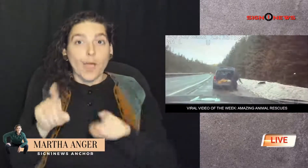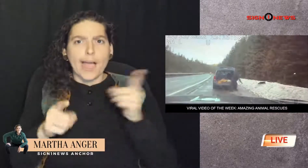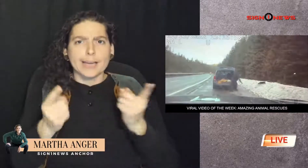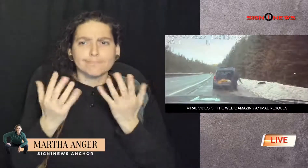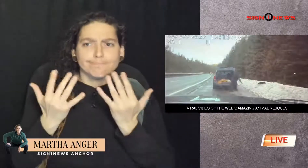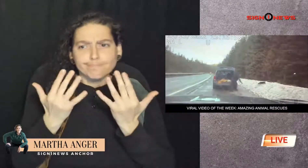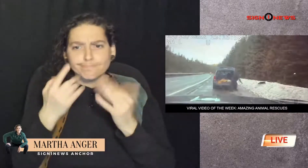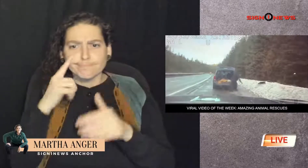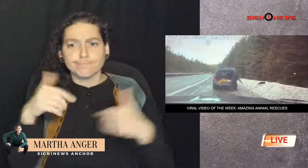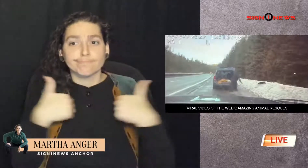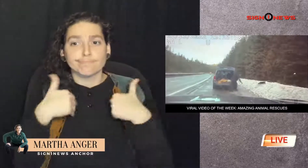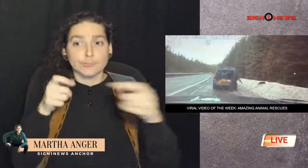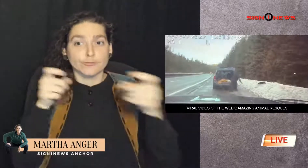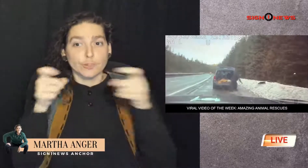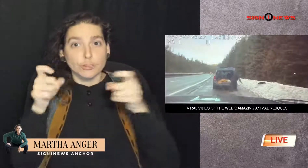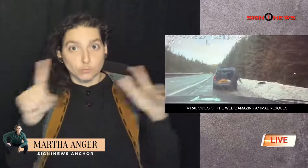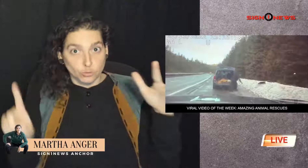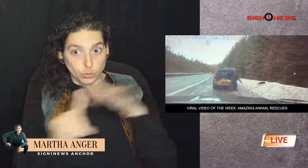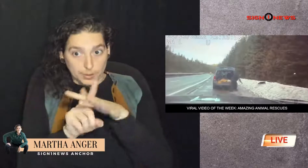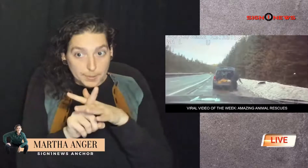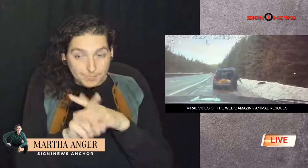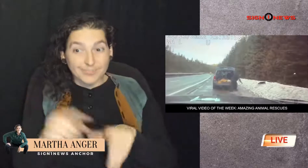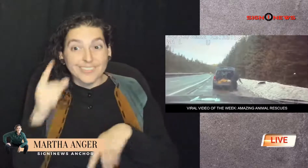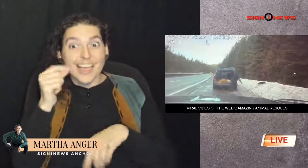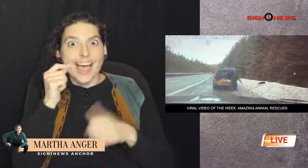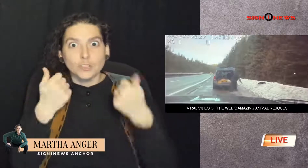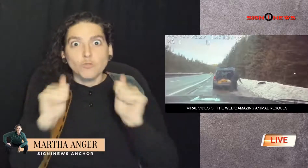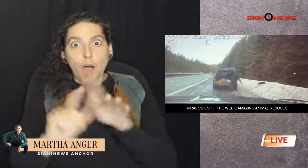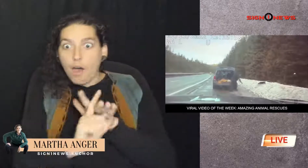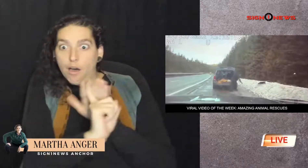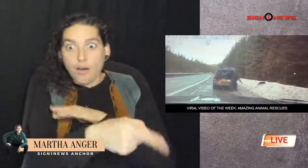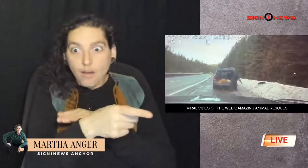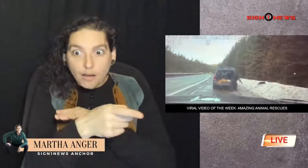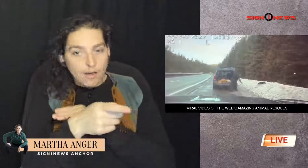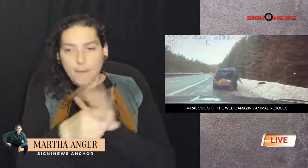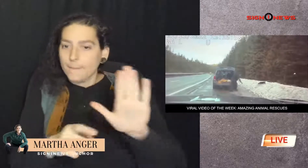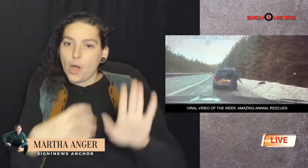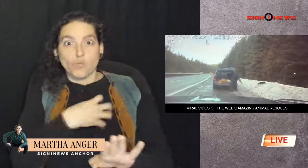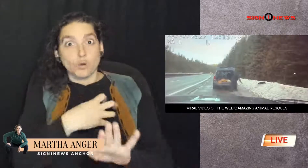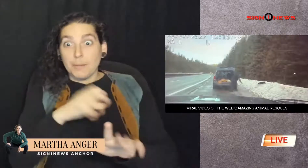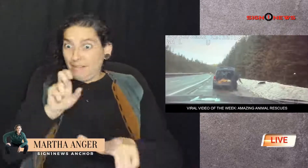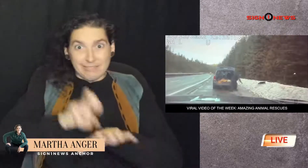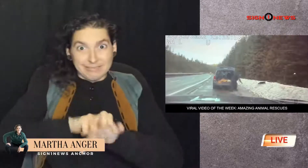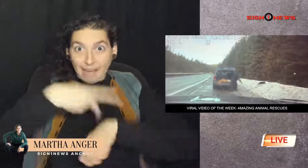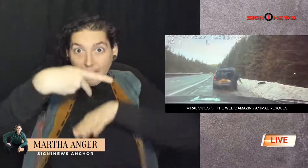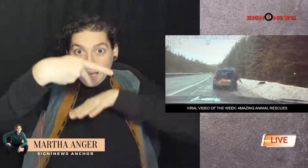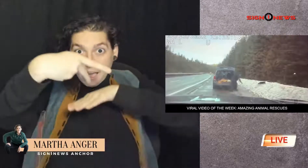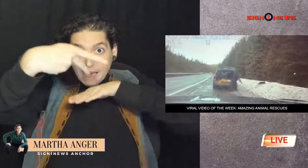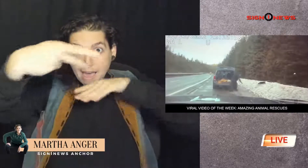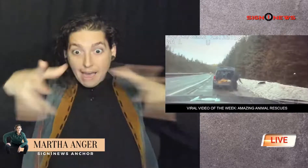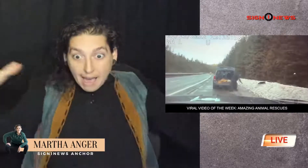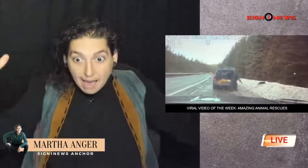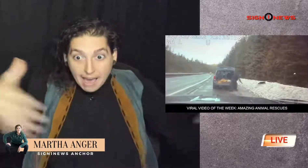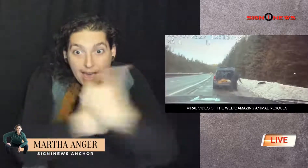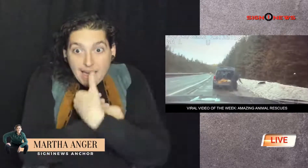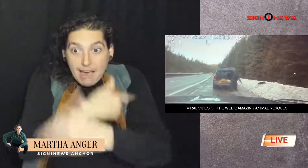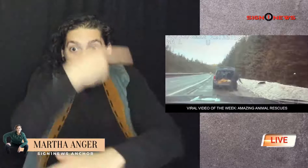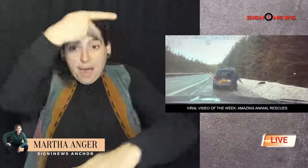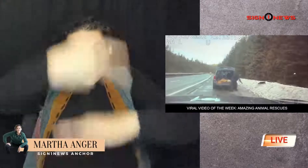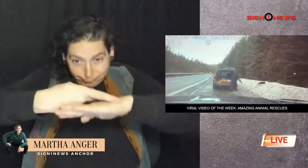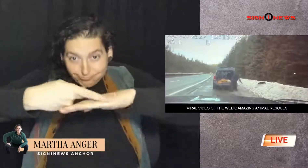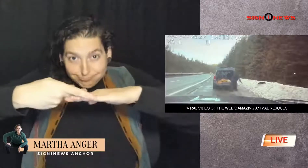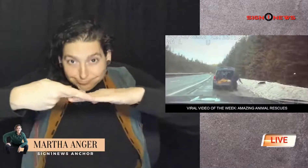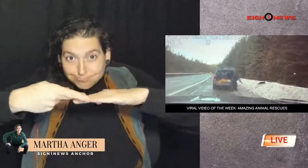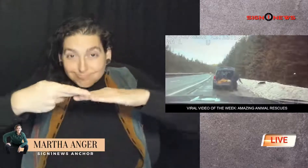of pets. While he was waiting for animal control to show up, a cat made a break for it, but the trooper did a